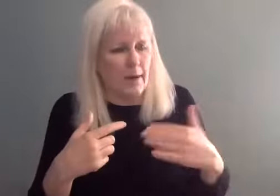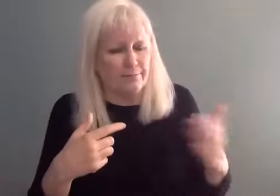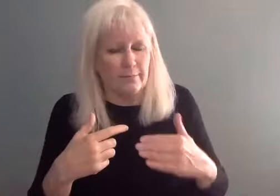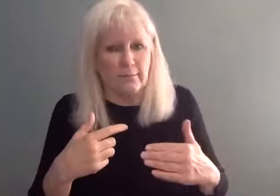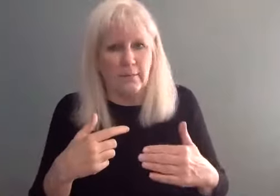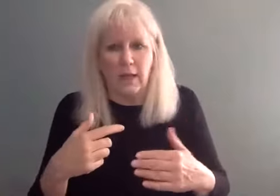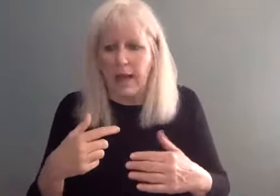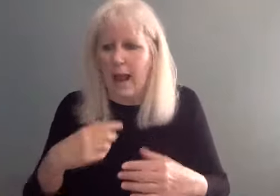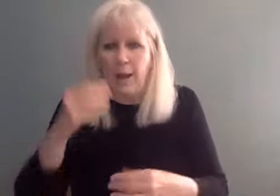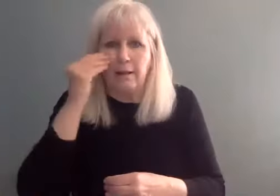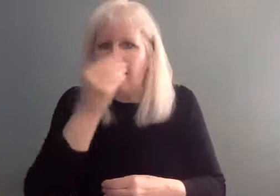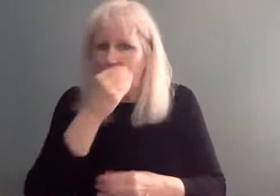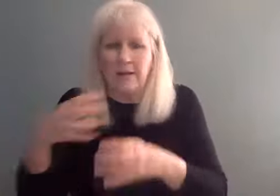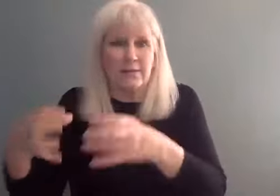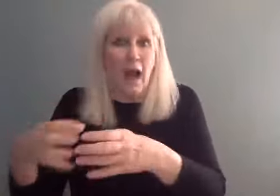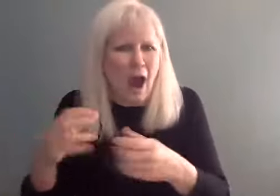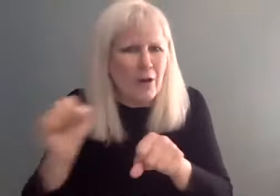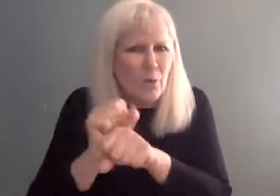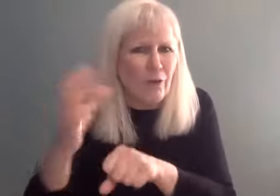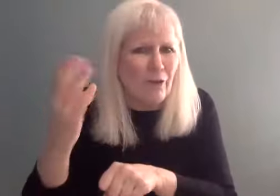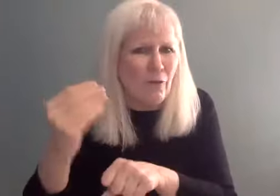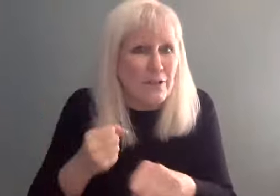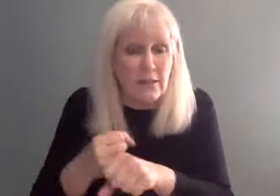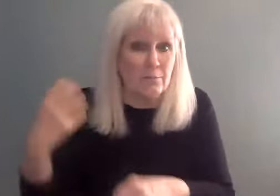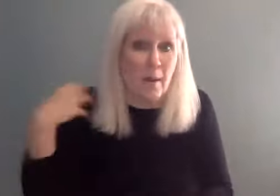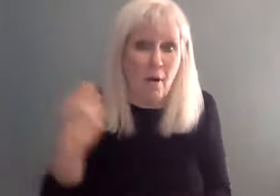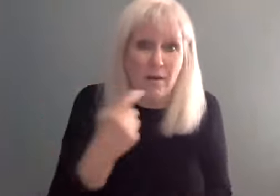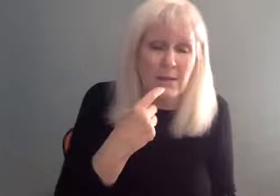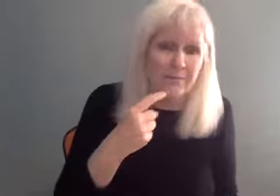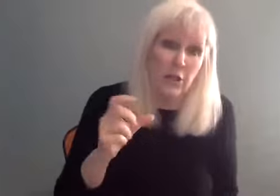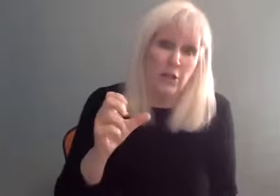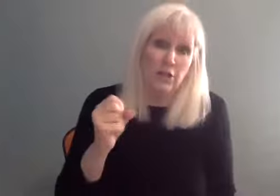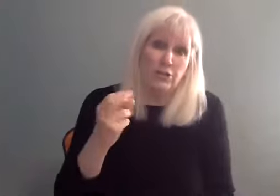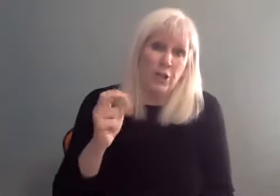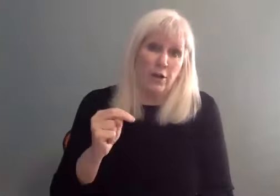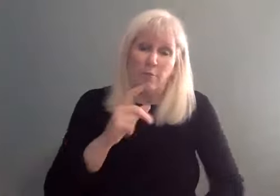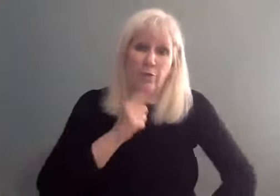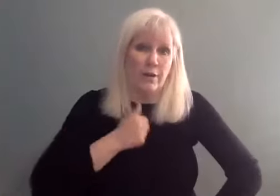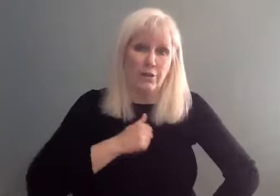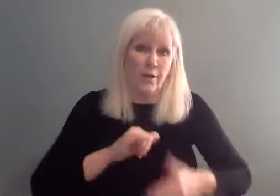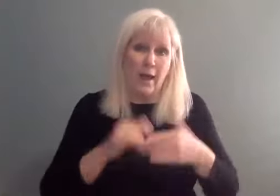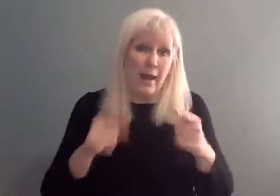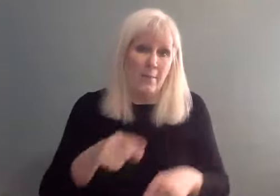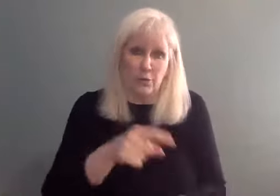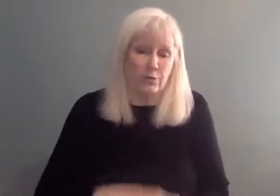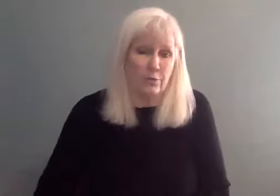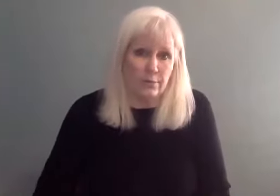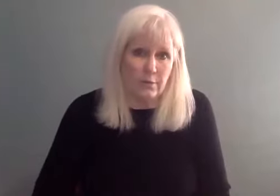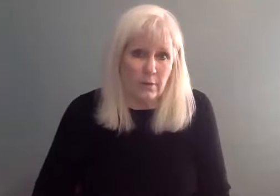closed. I've been there 14 years. And he said to me, Sharon, I'm really sorry this happened to you, but if you can't do your job, will you